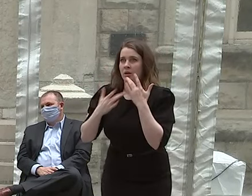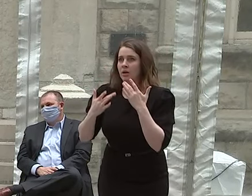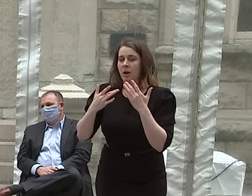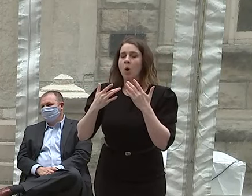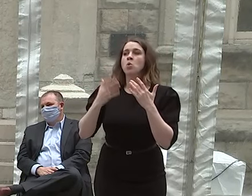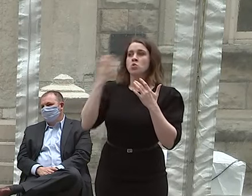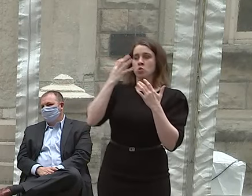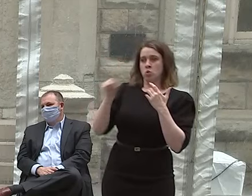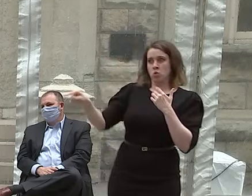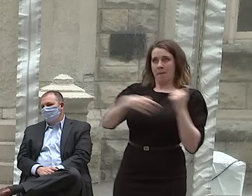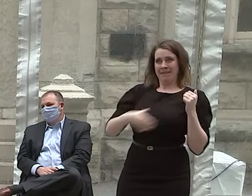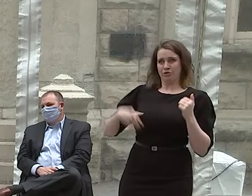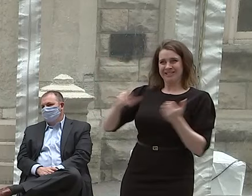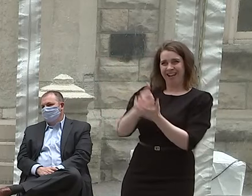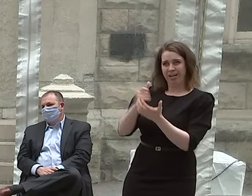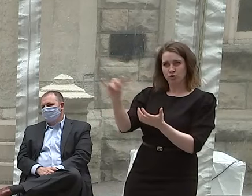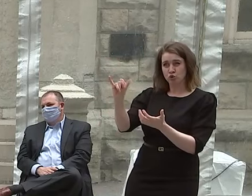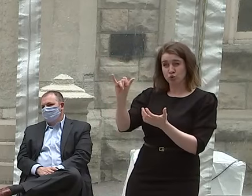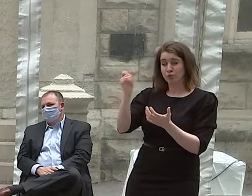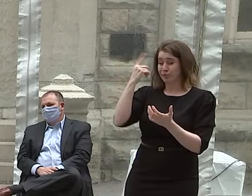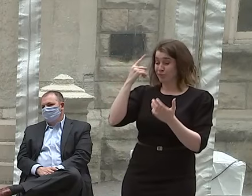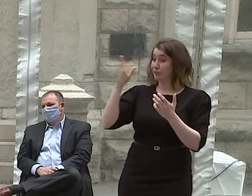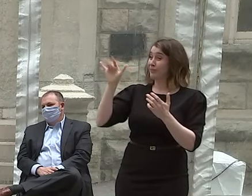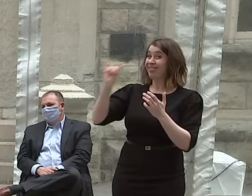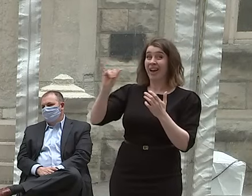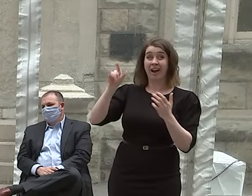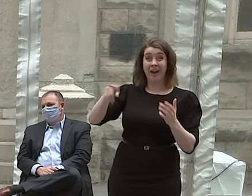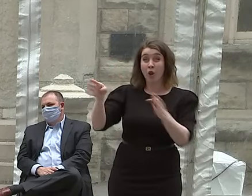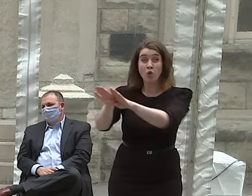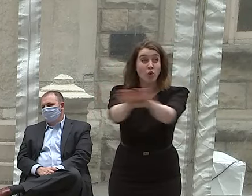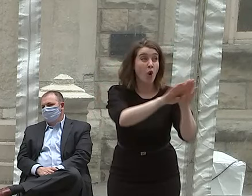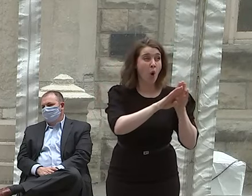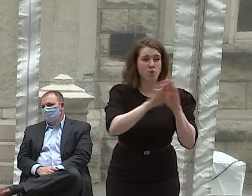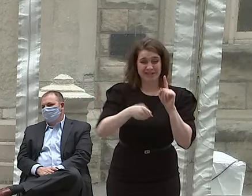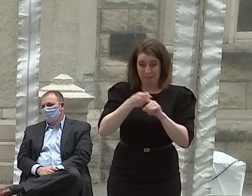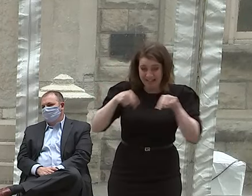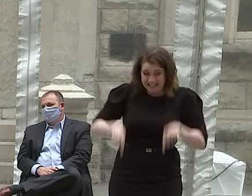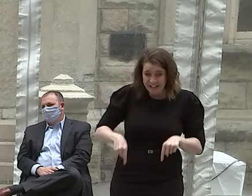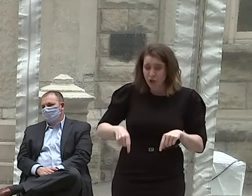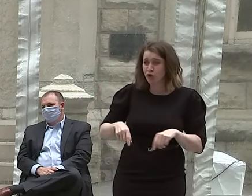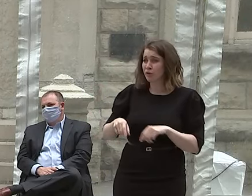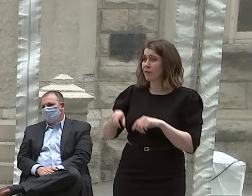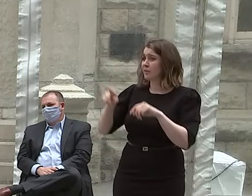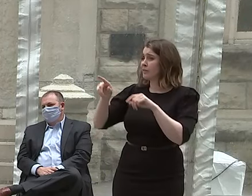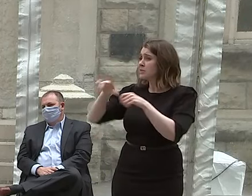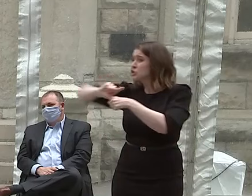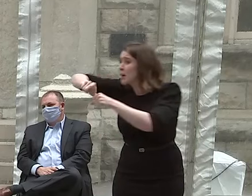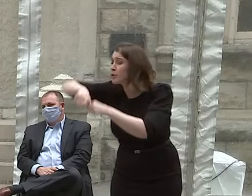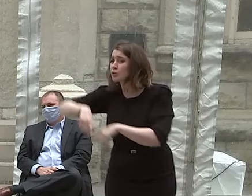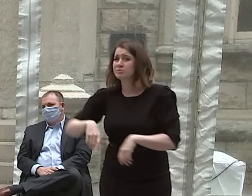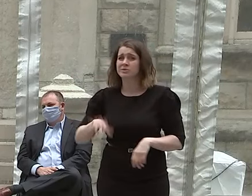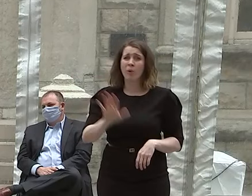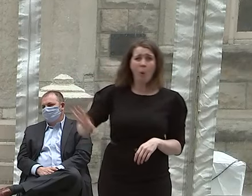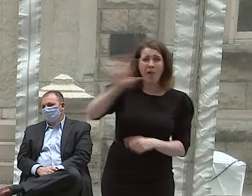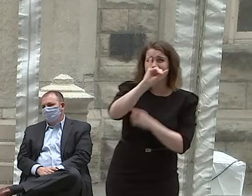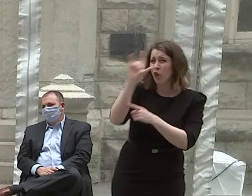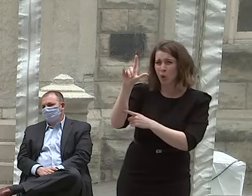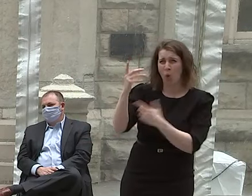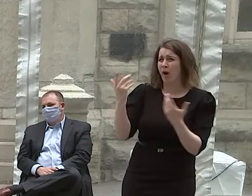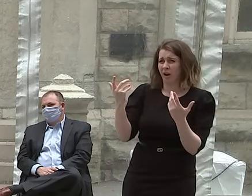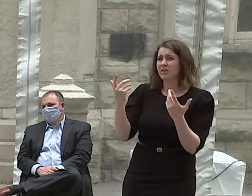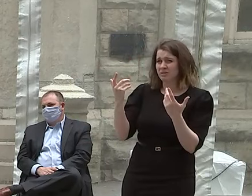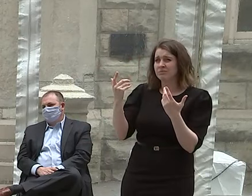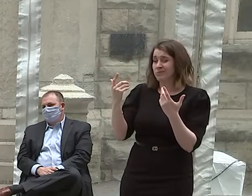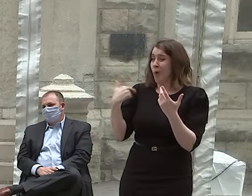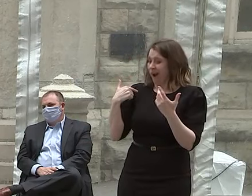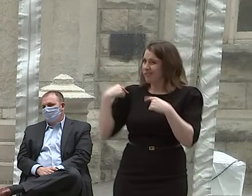impact. And there's going to be an impact in Chicago just as there is across our region, across our state. So we've been in regular conversation with our